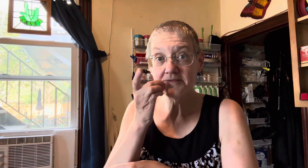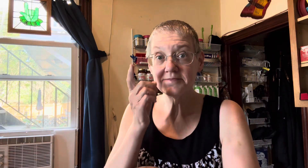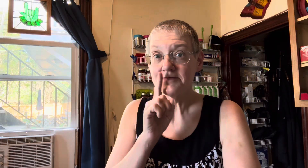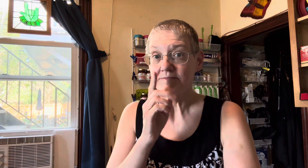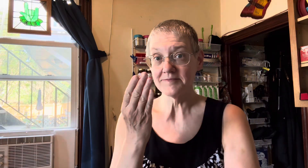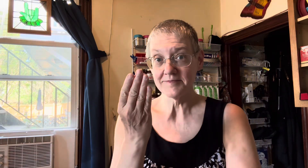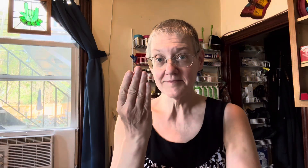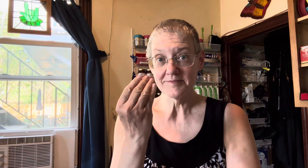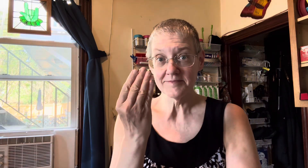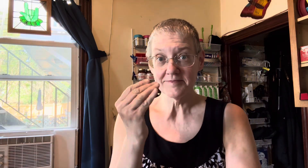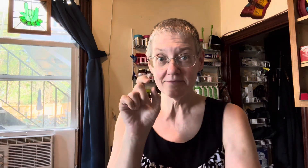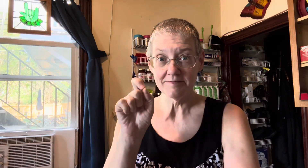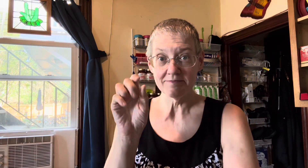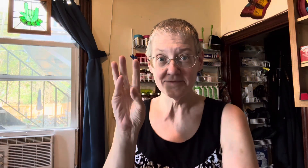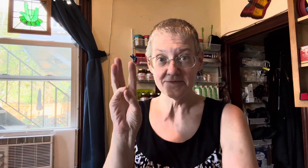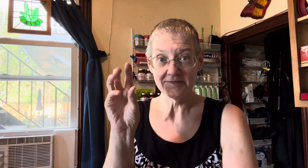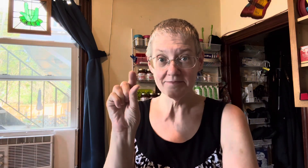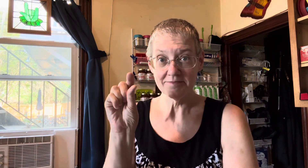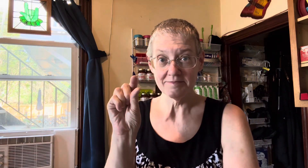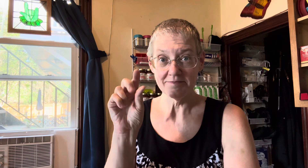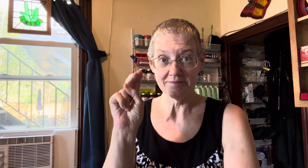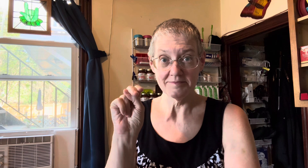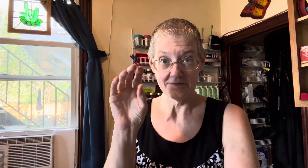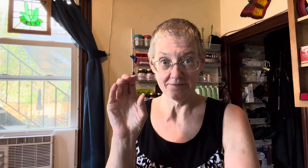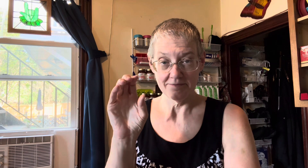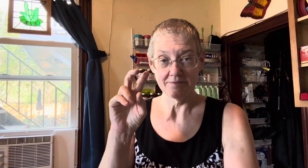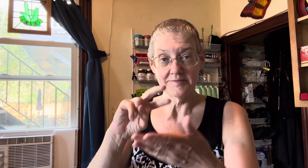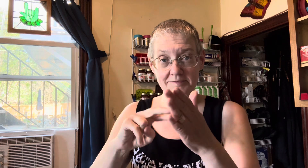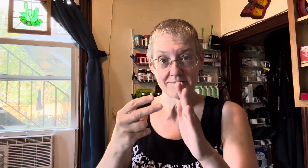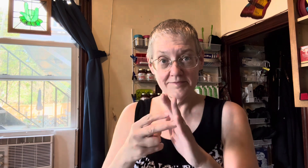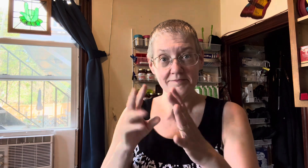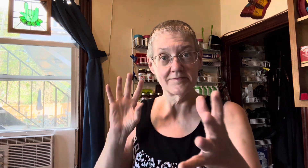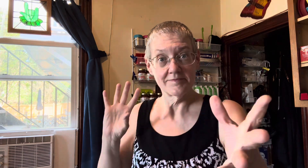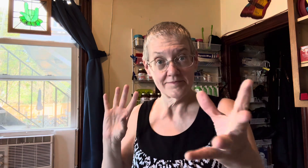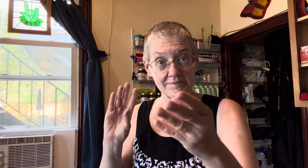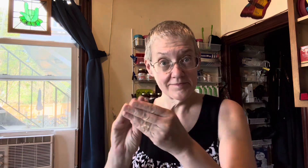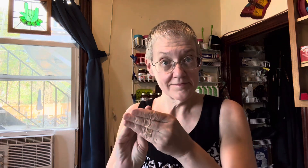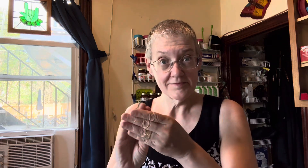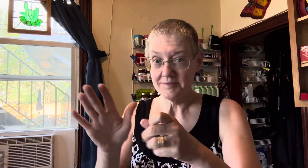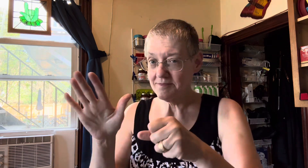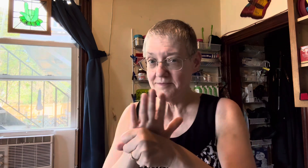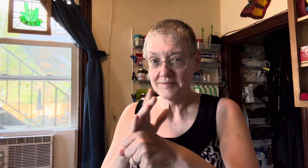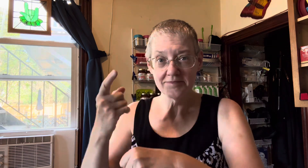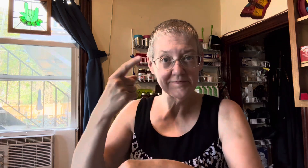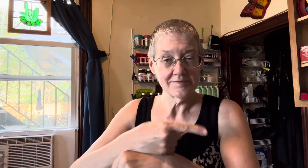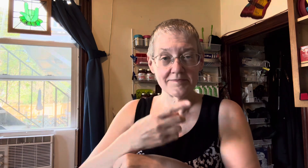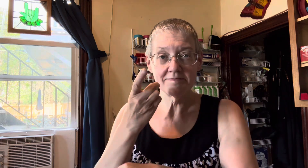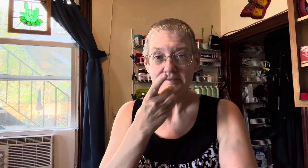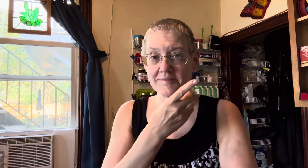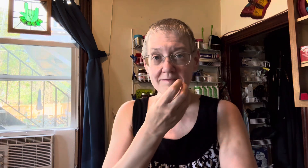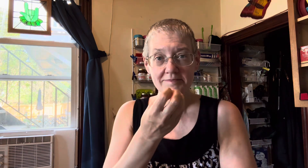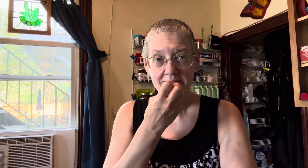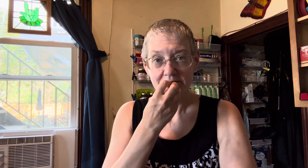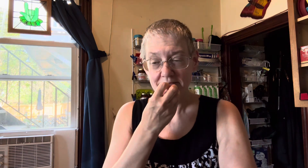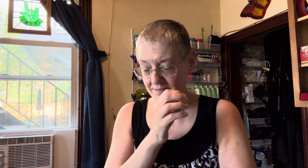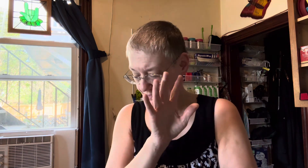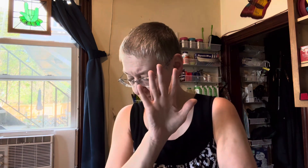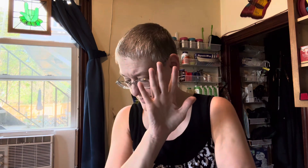Altogether, that makes dinner 14.6 grams of net carbs, meaning for the whole day, Dale will have